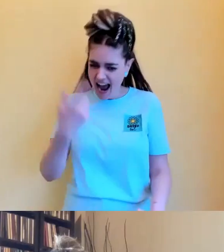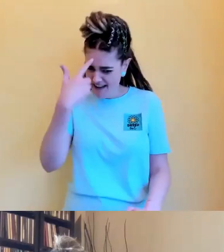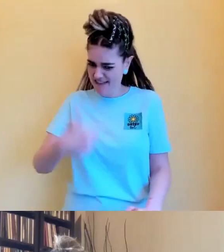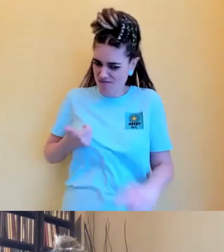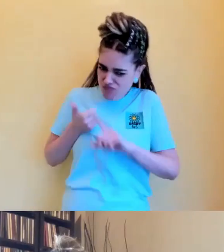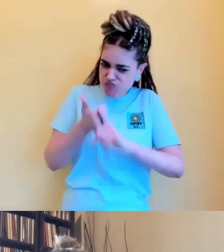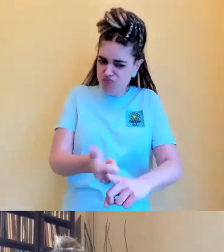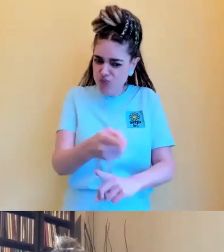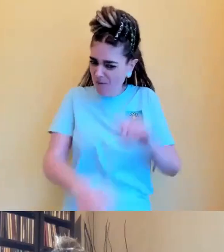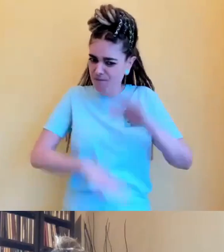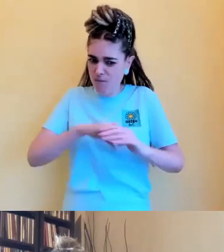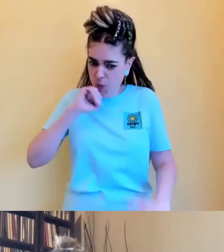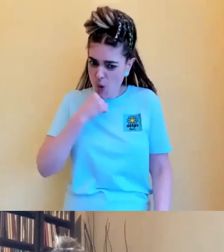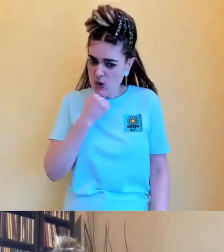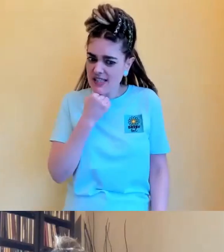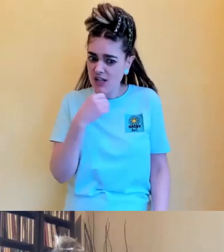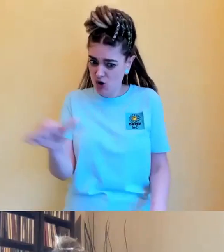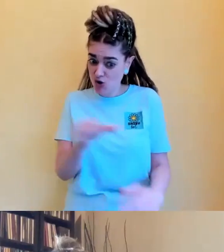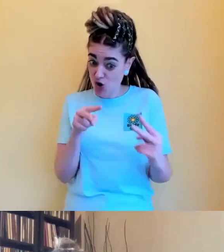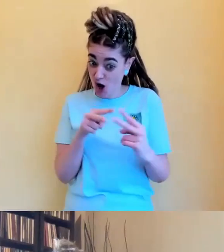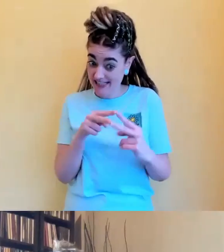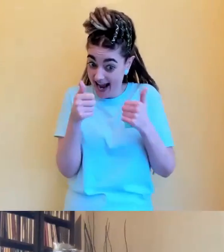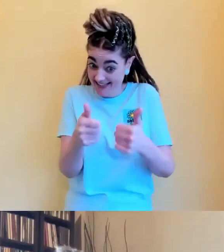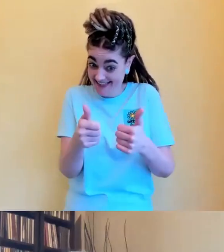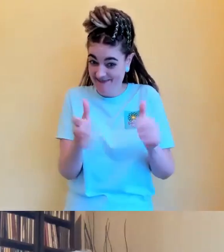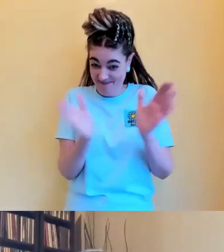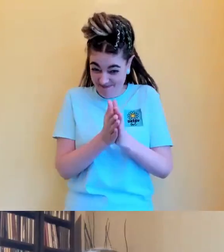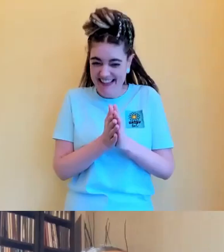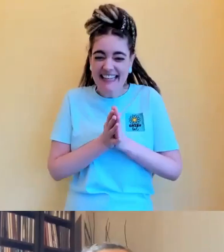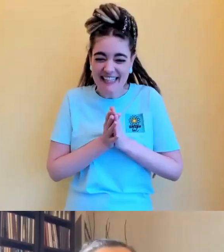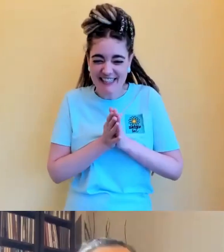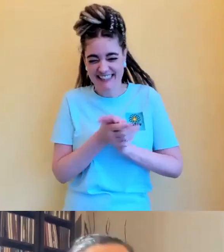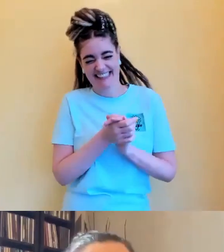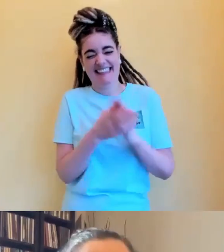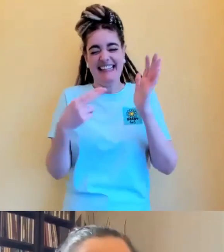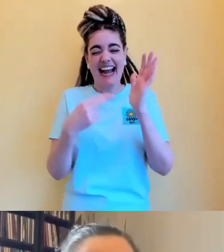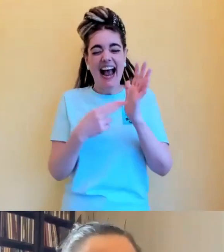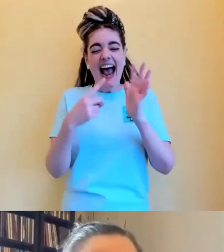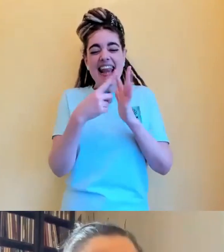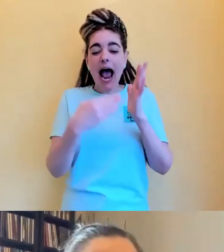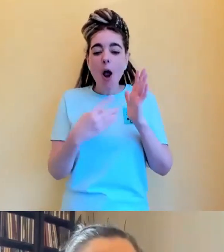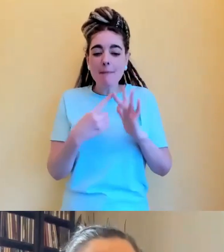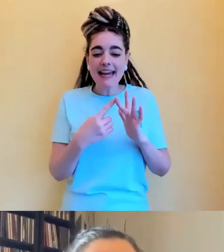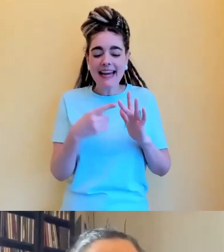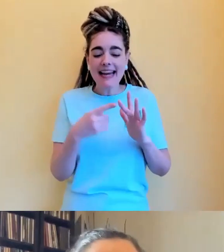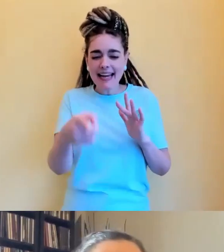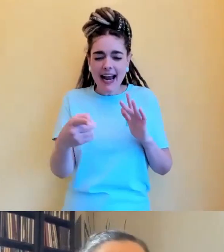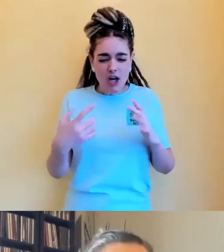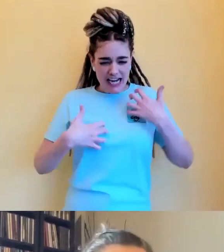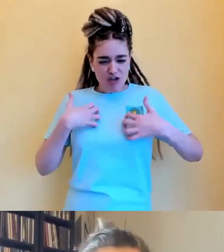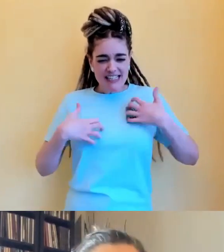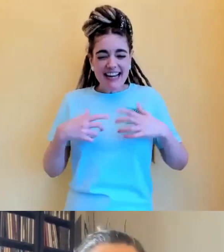So get in touch with him. Now, Naomi, I'm interested in the ecological